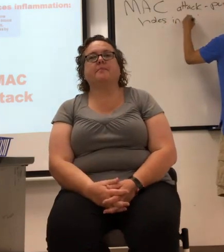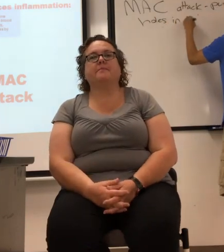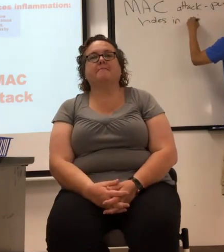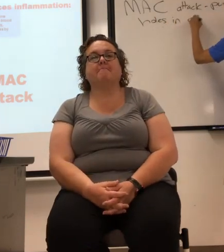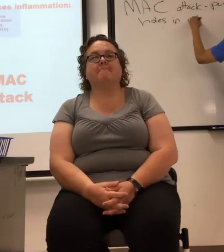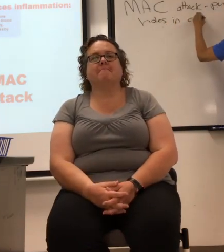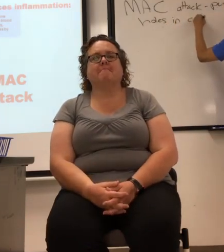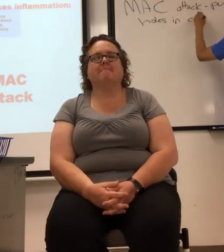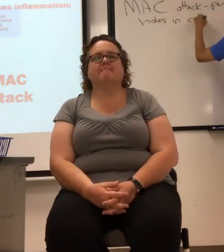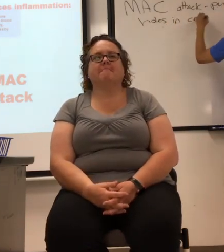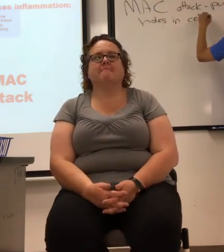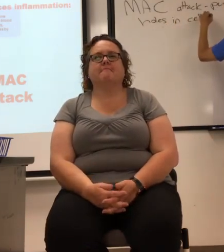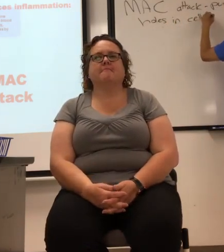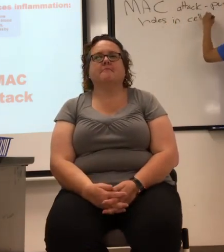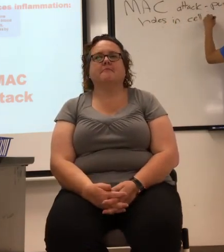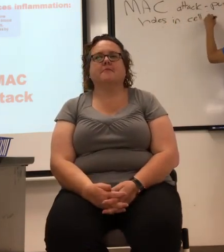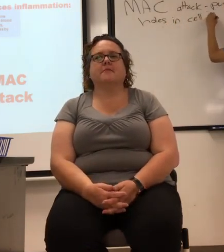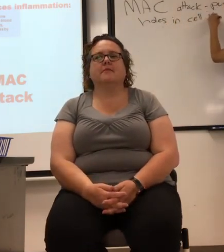in